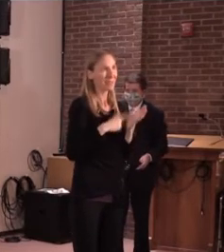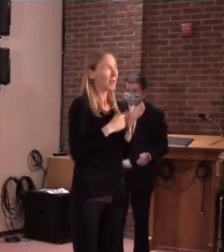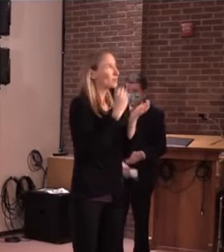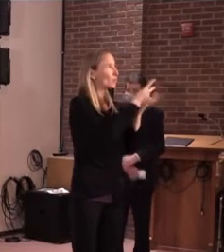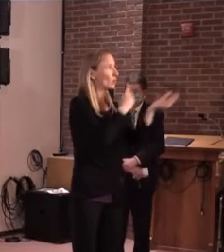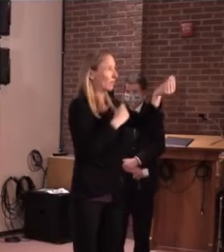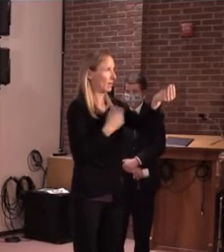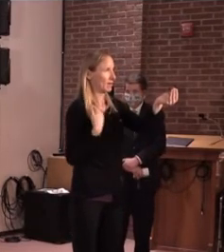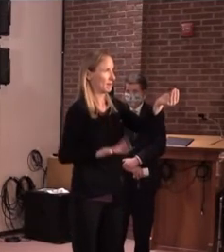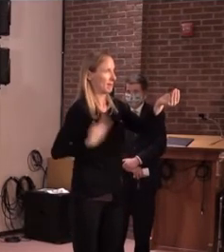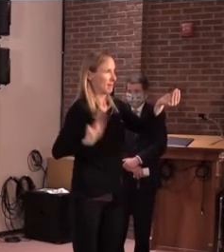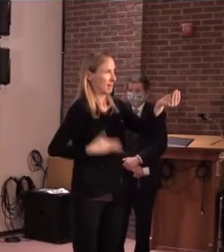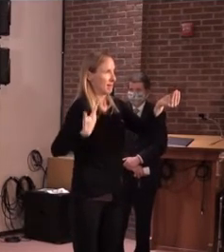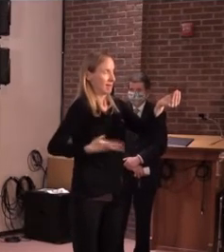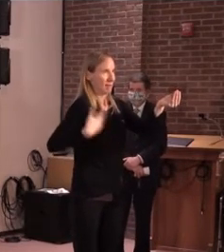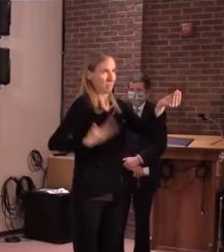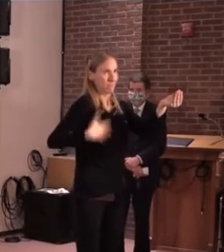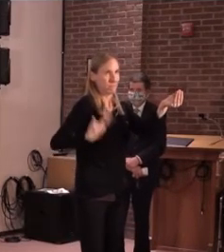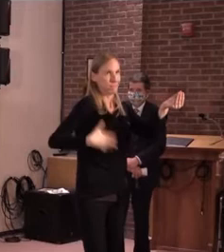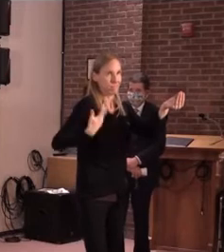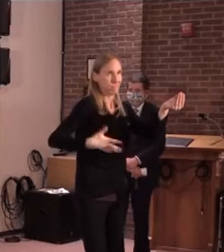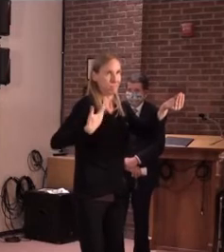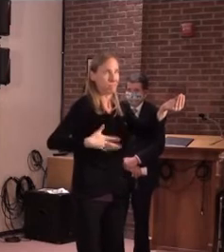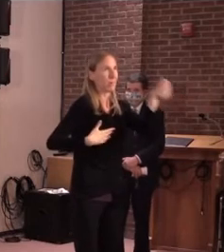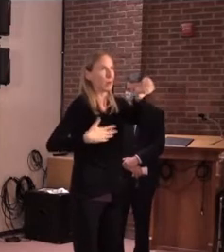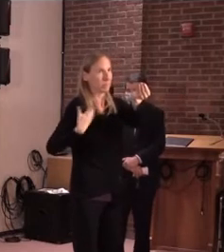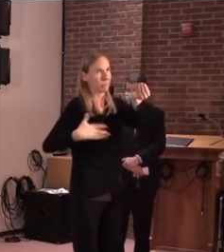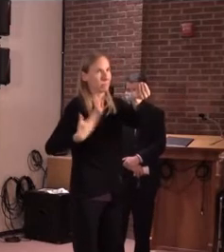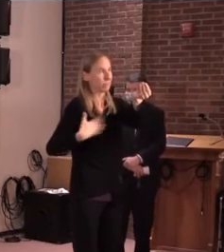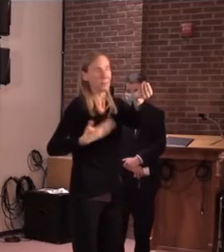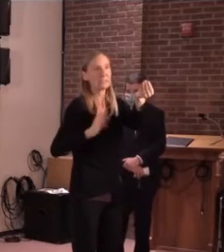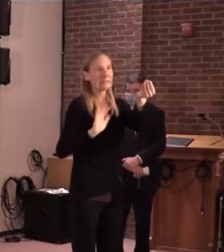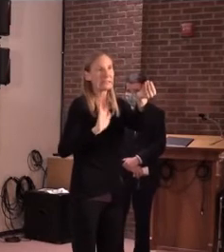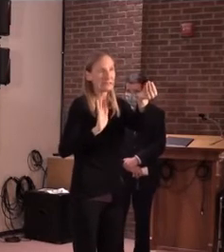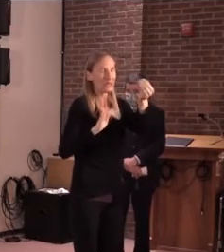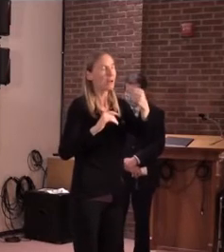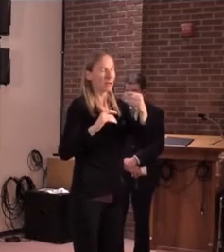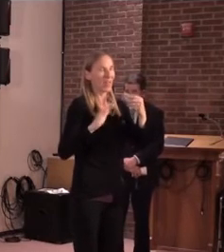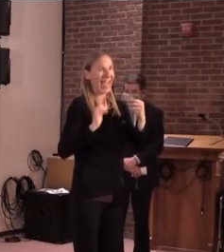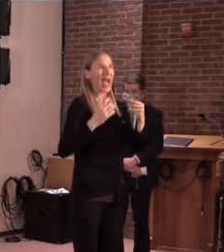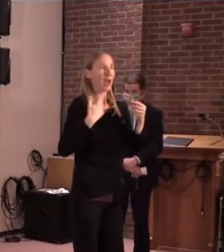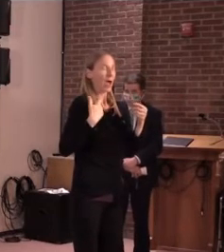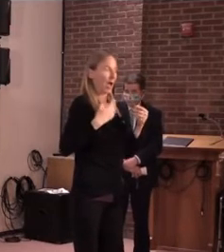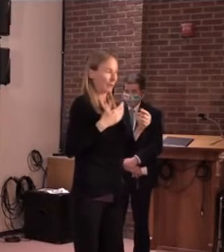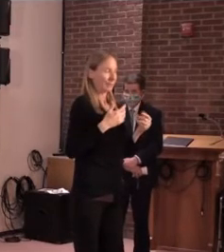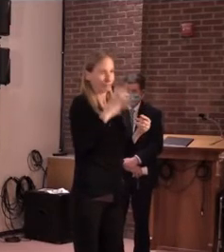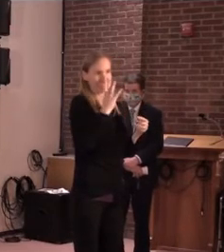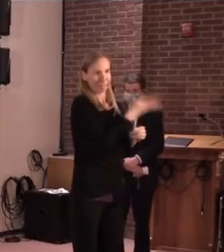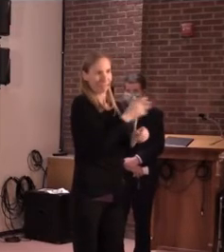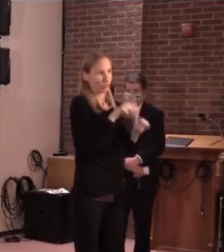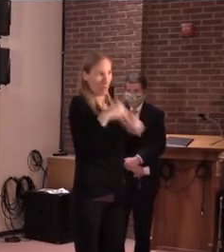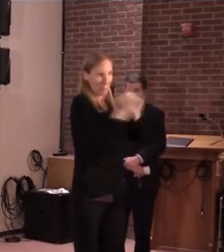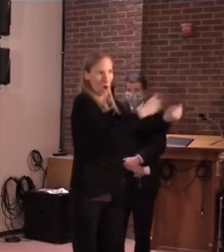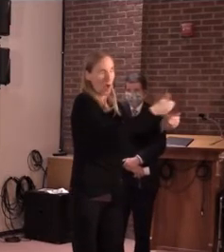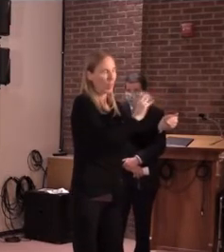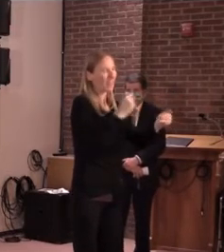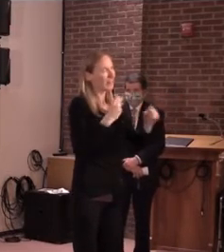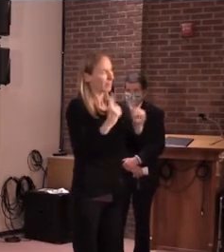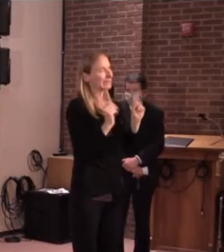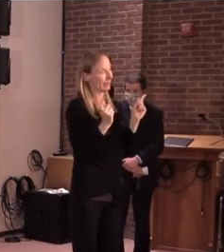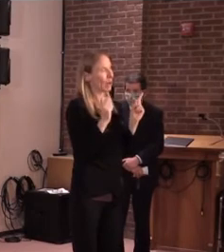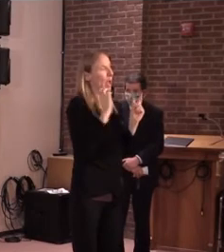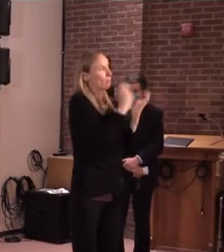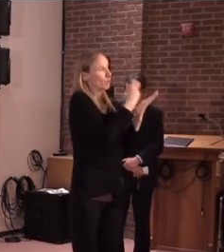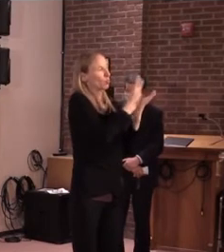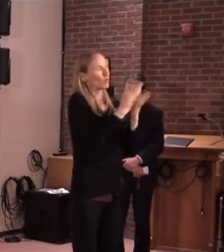it's not quite what you have introduced in the beginning of your question. What you might consider,